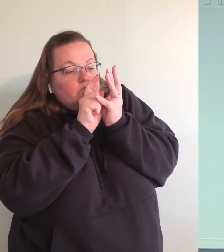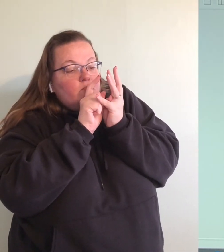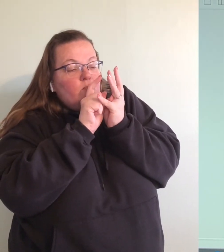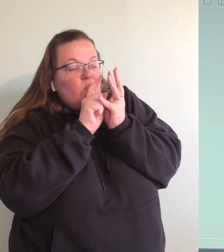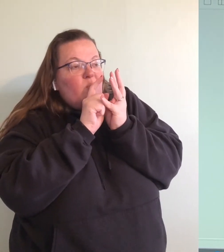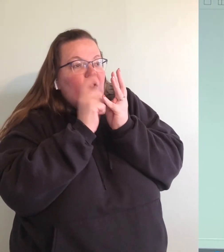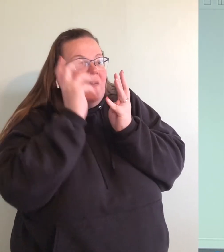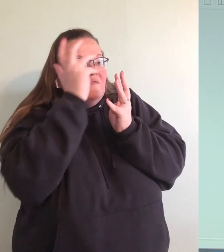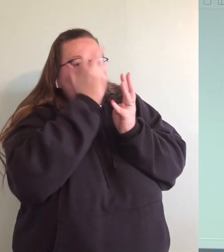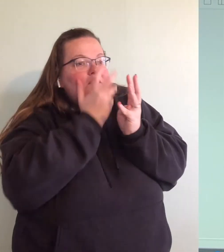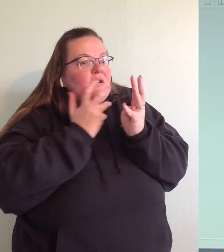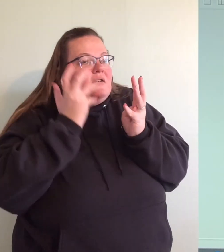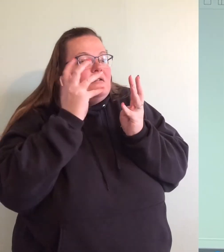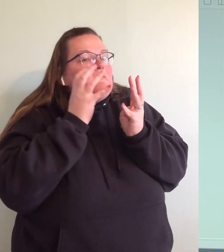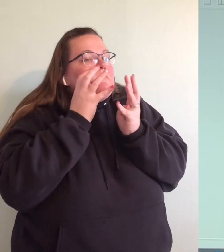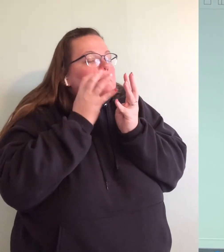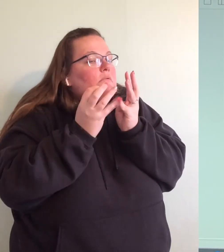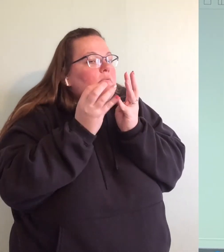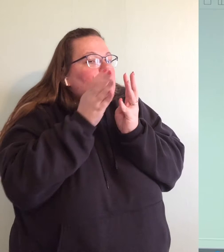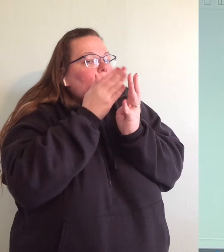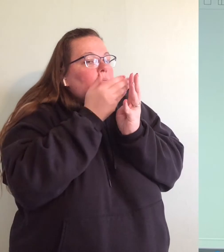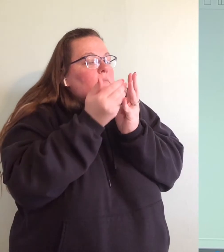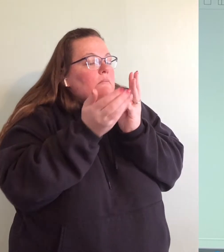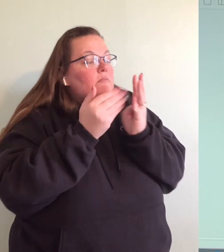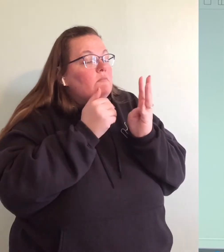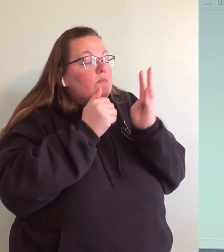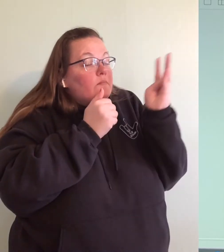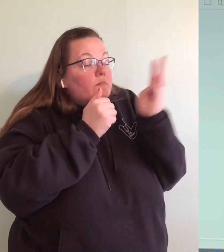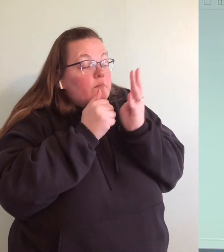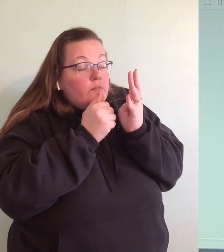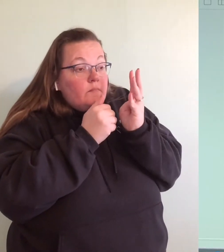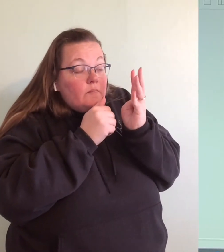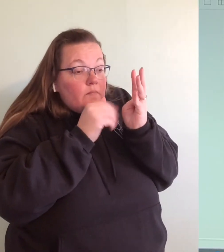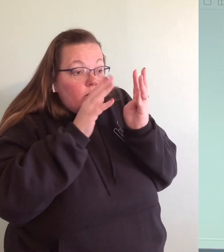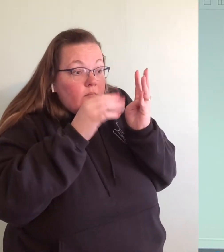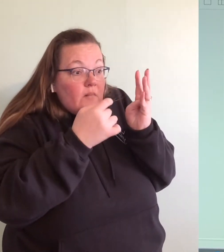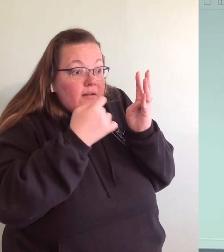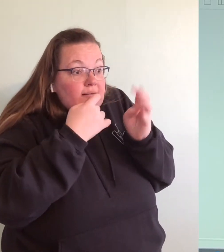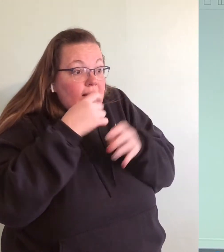were actually tickled by his whiskers, it added in a low whisper,